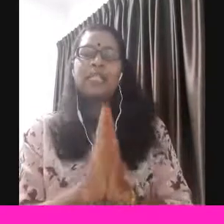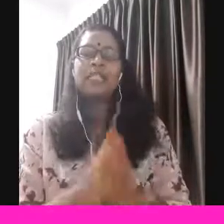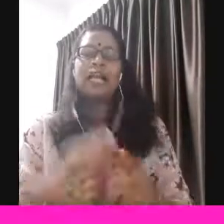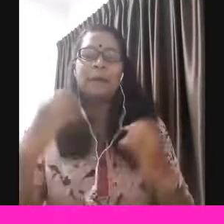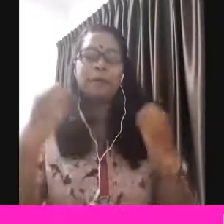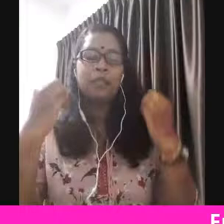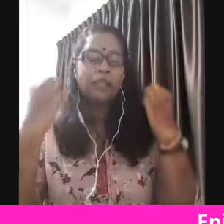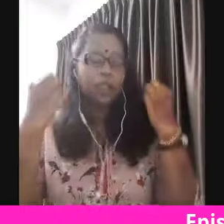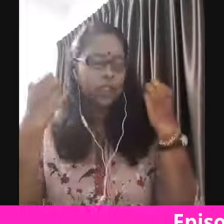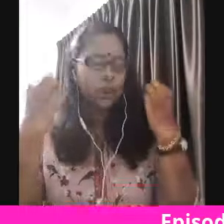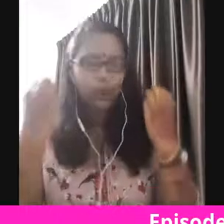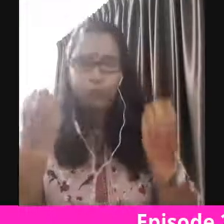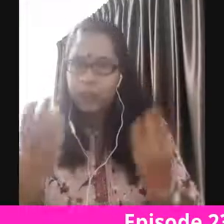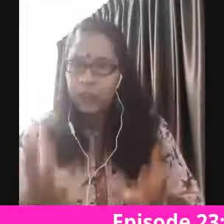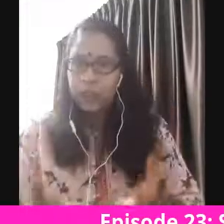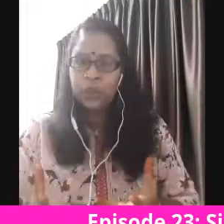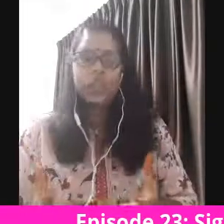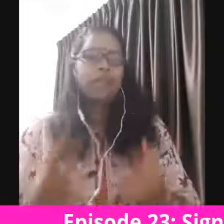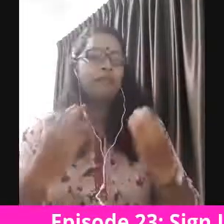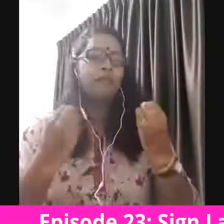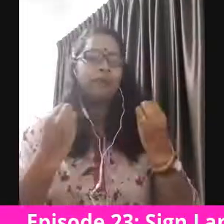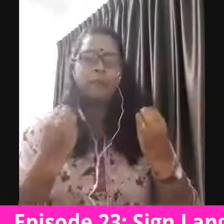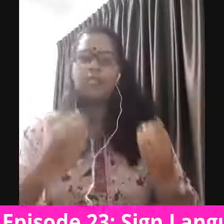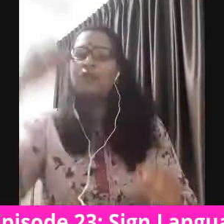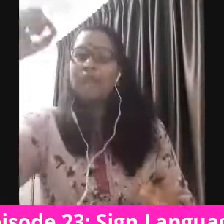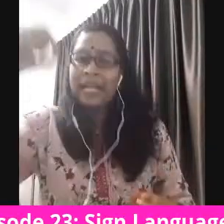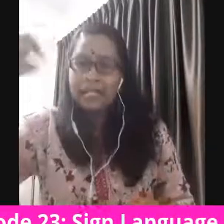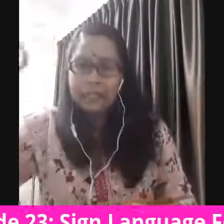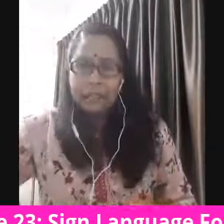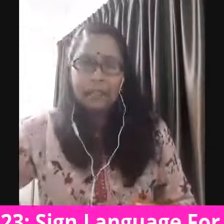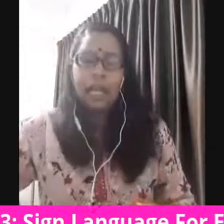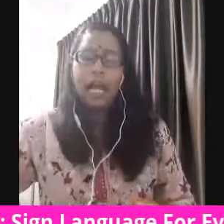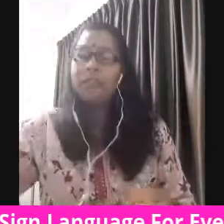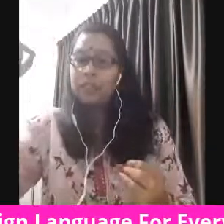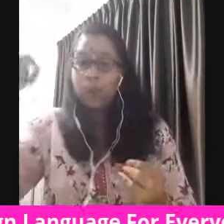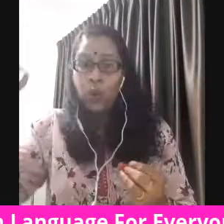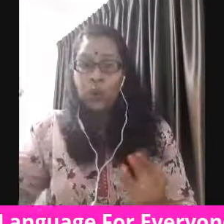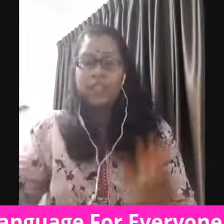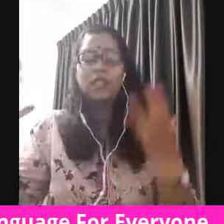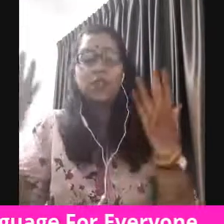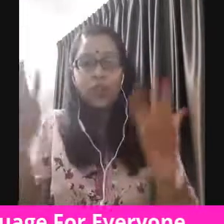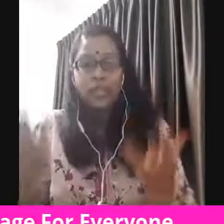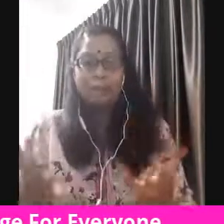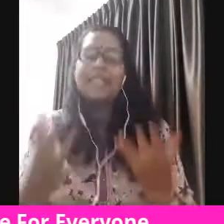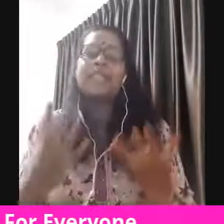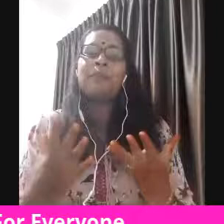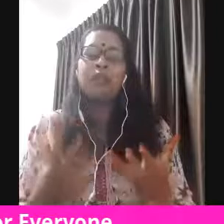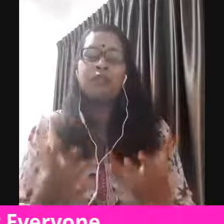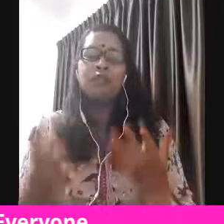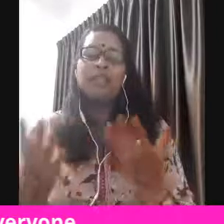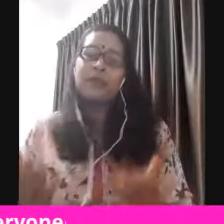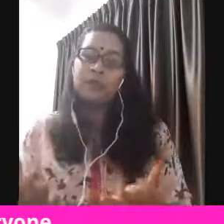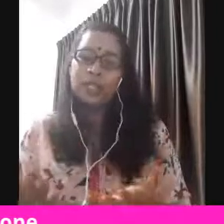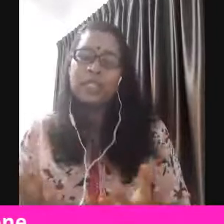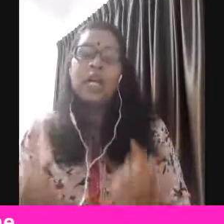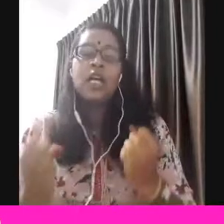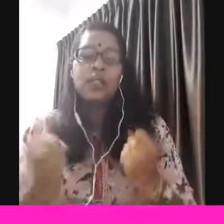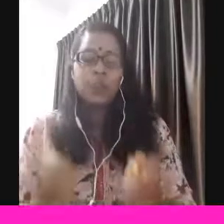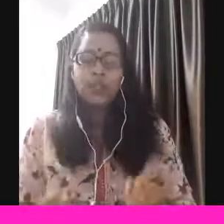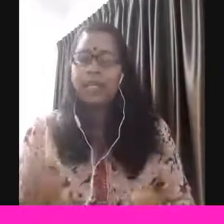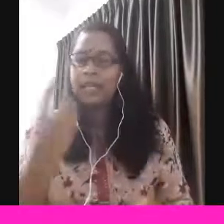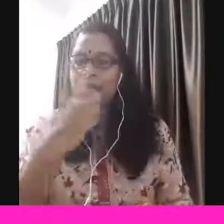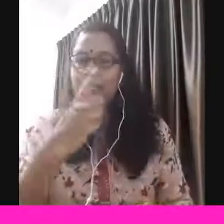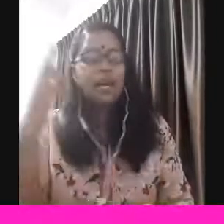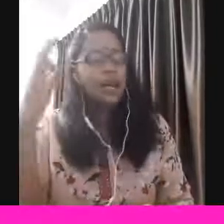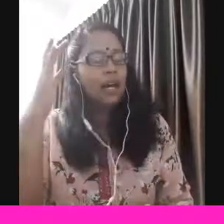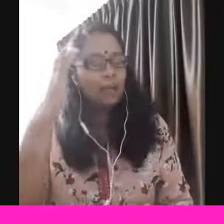we must show videos. We must write every notes and show them. That's important for deaf students,